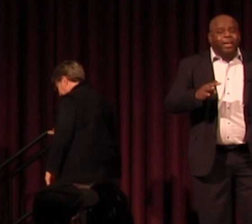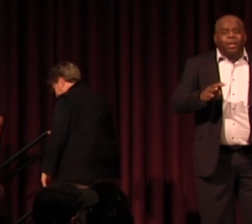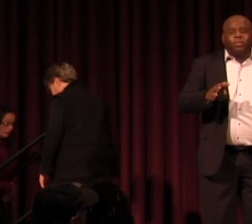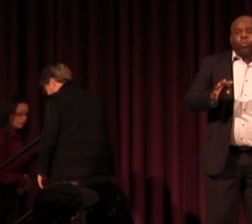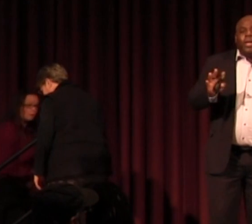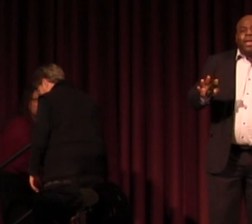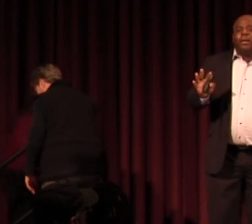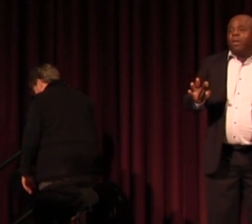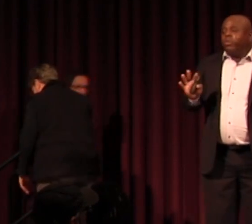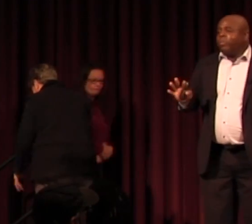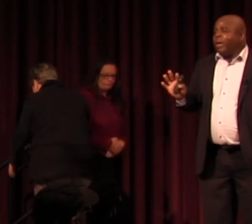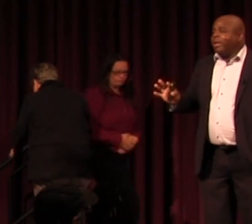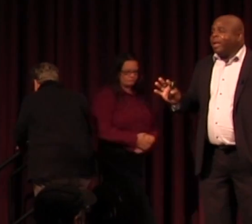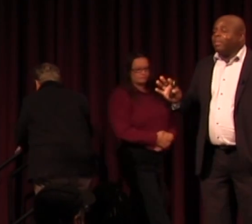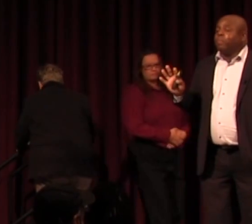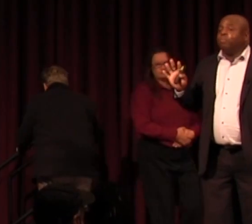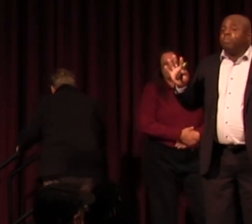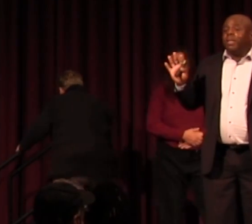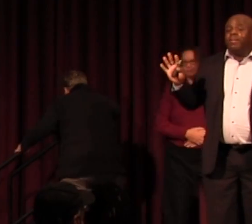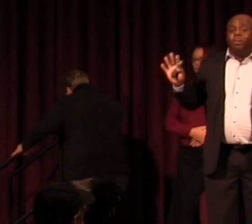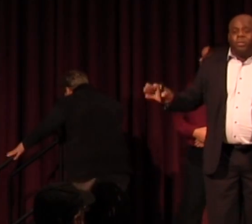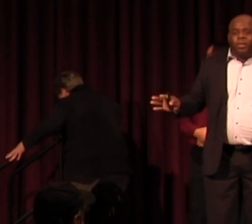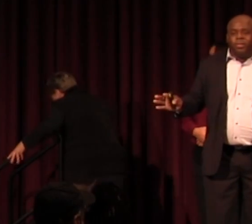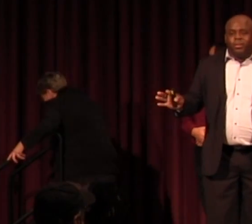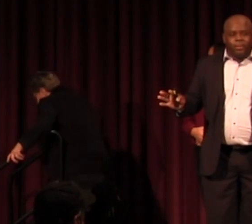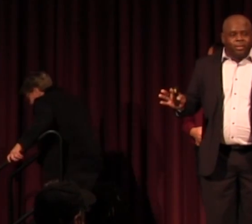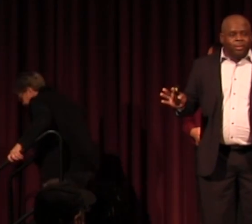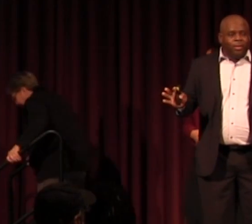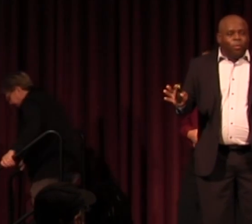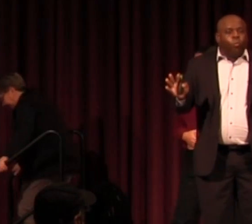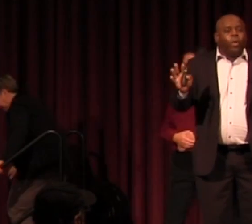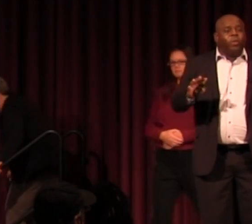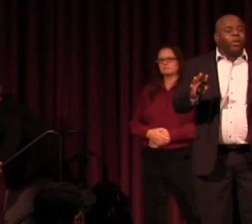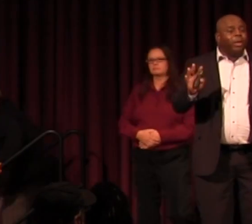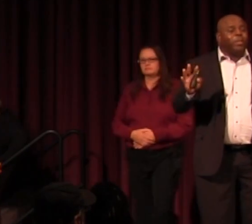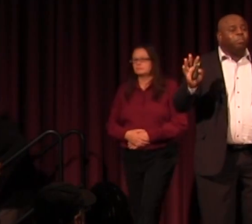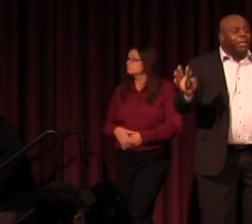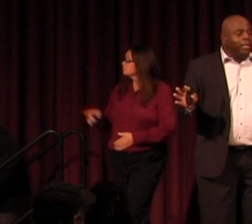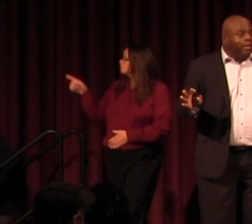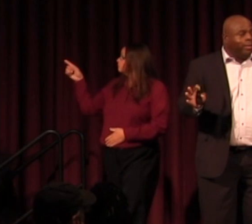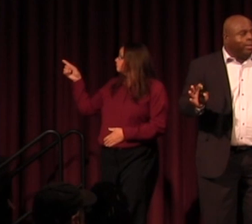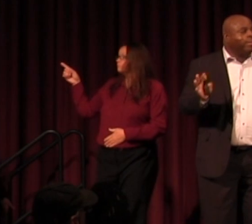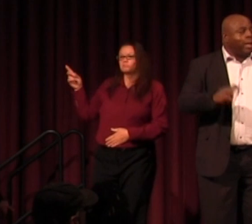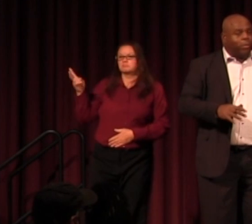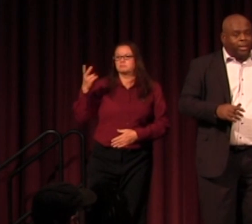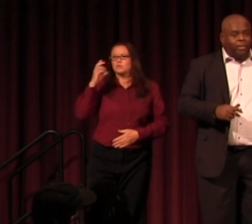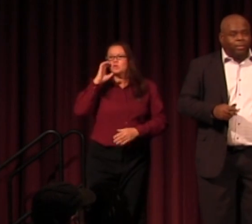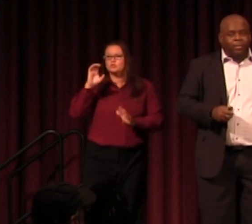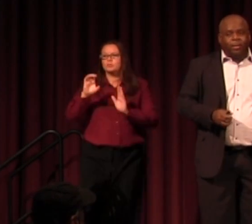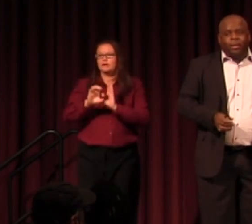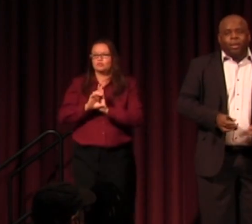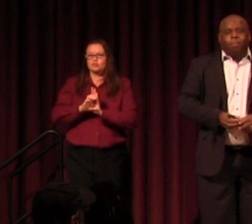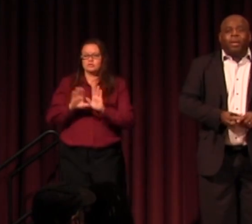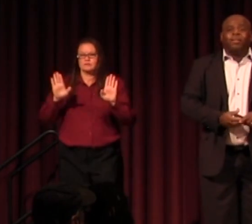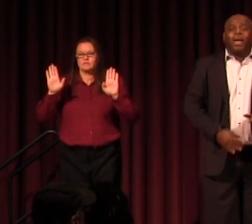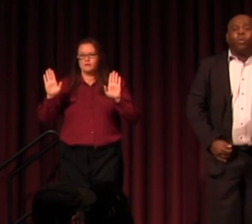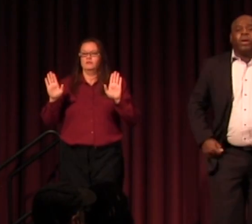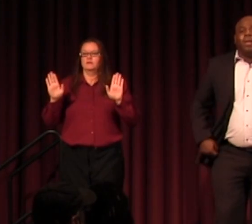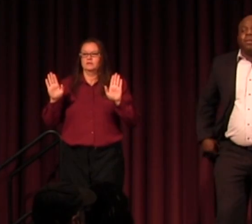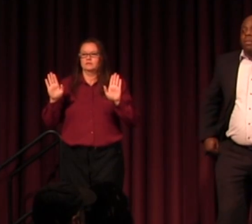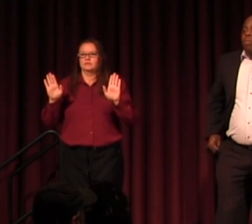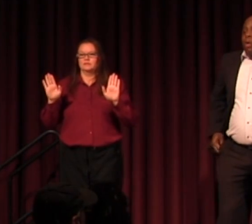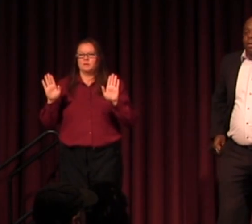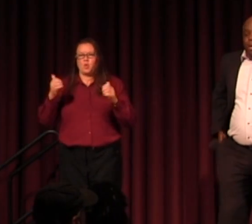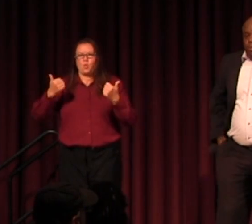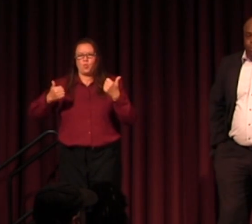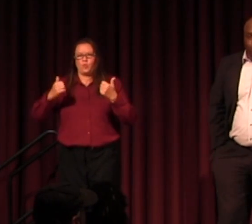The key is we can't tell just by looking at these images whether image B is equity, because equity